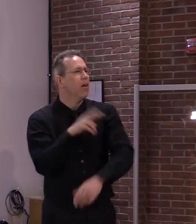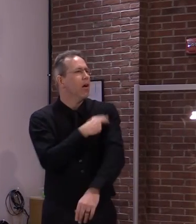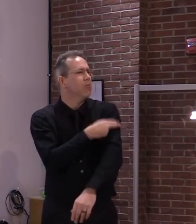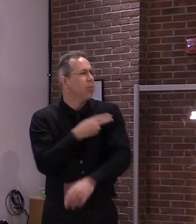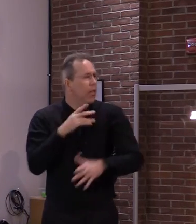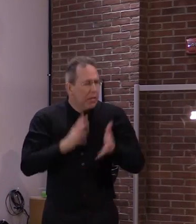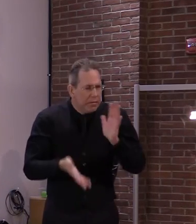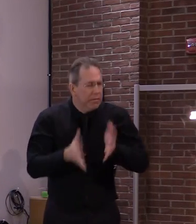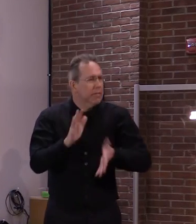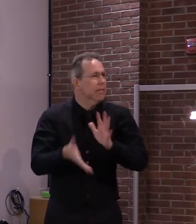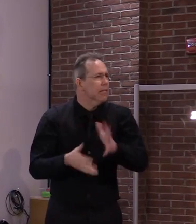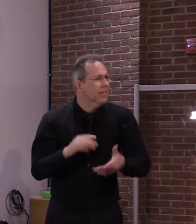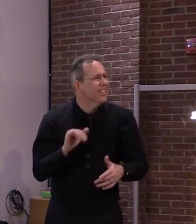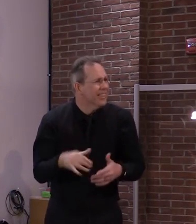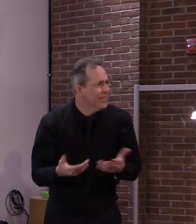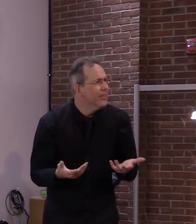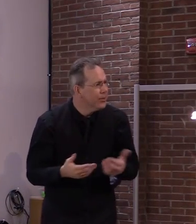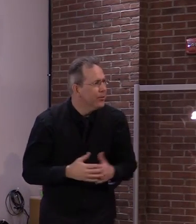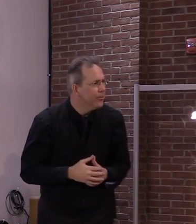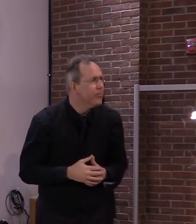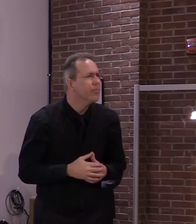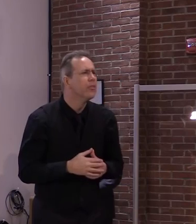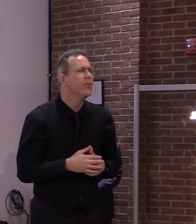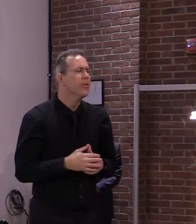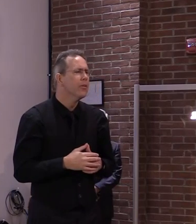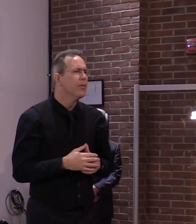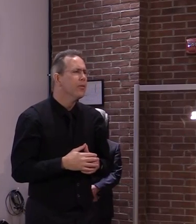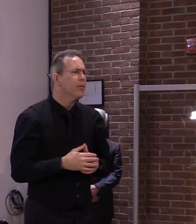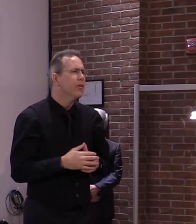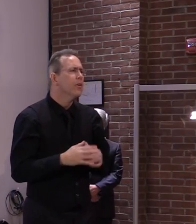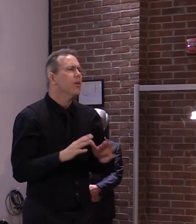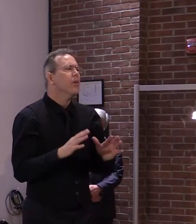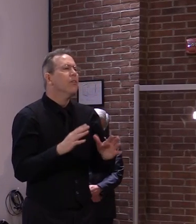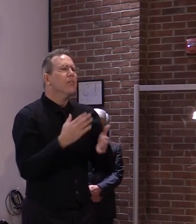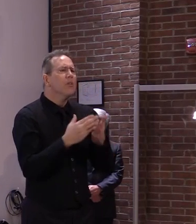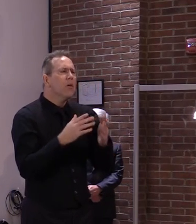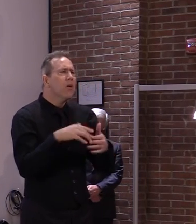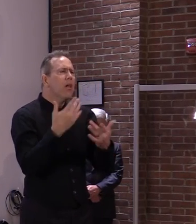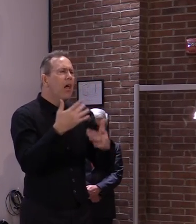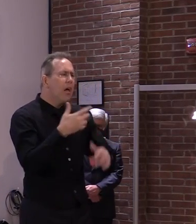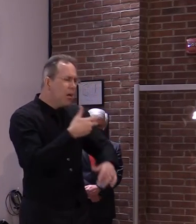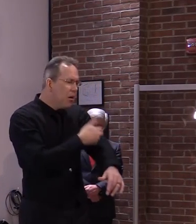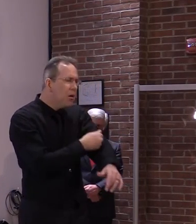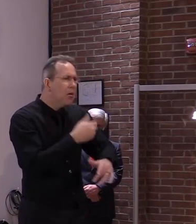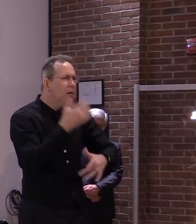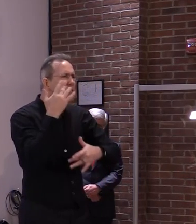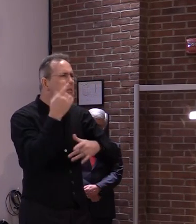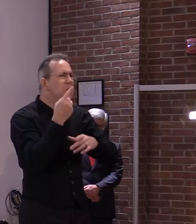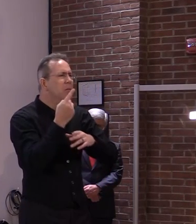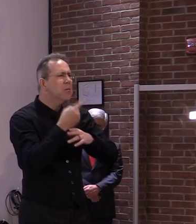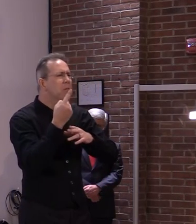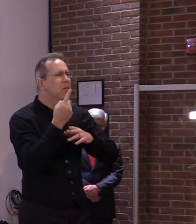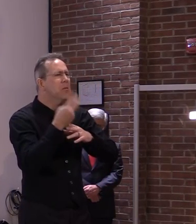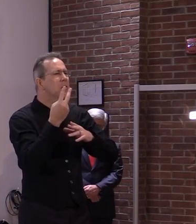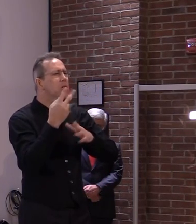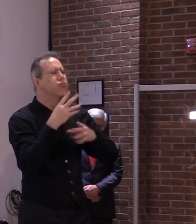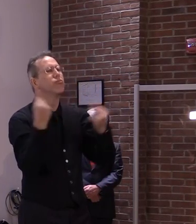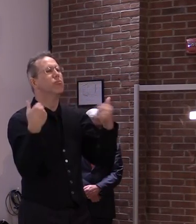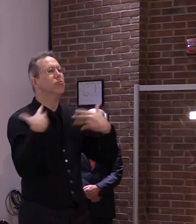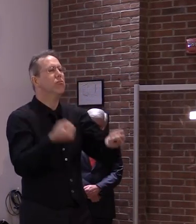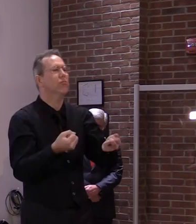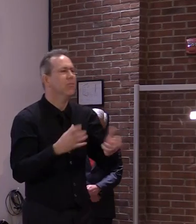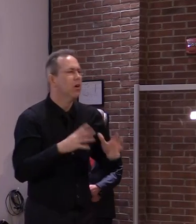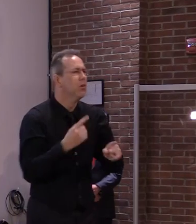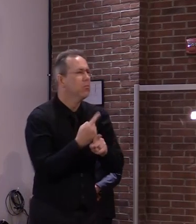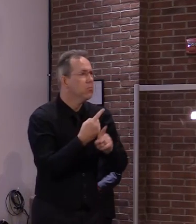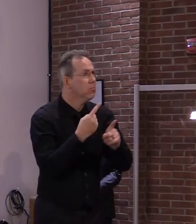mild flu-like symptoms and were out of work for a day or two. That still could be viewed as a success of the vaccine. So